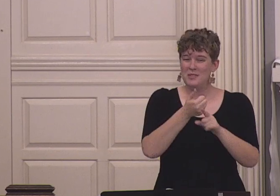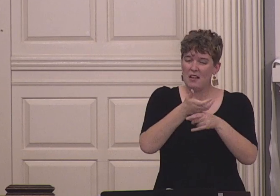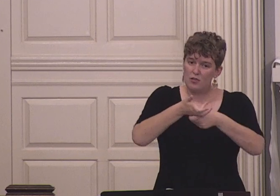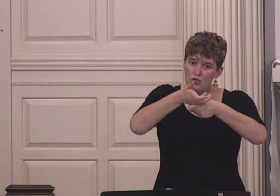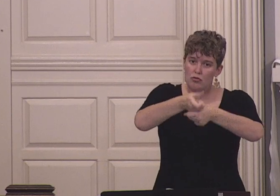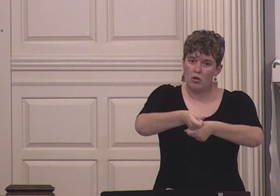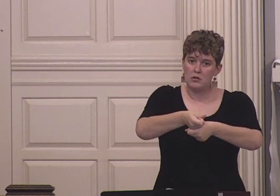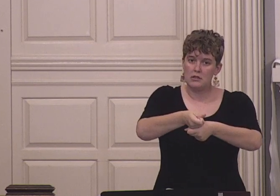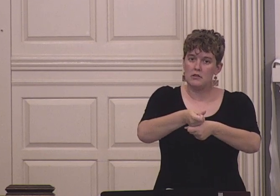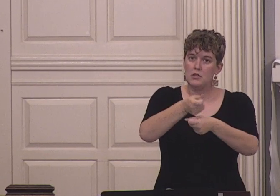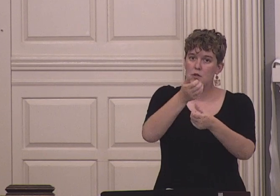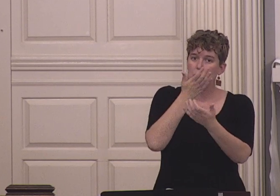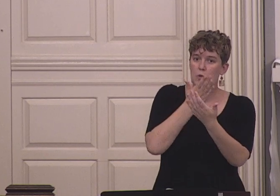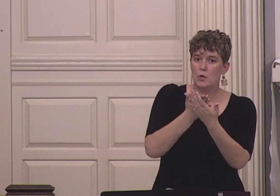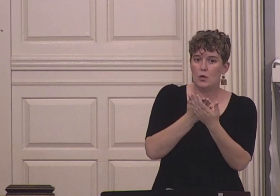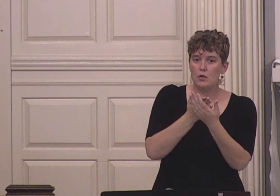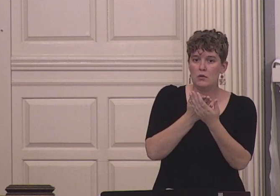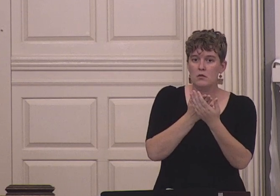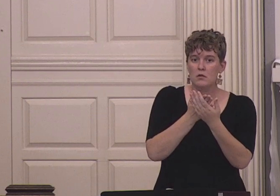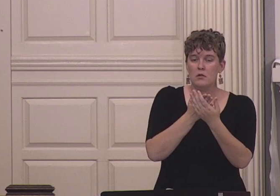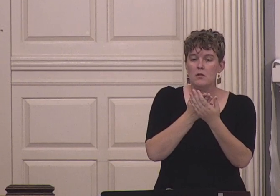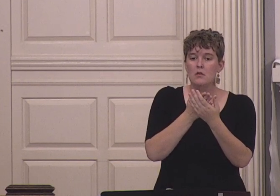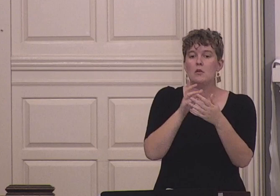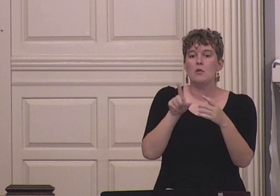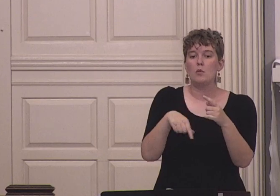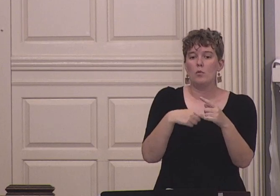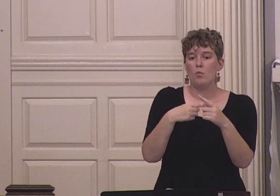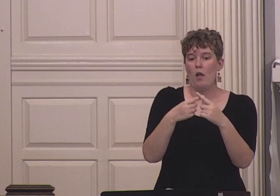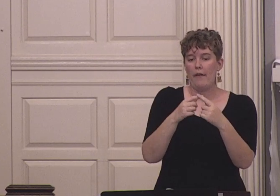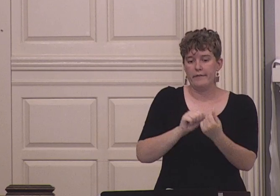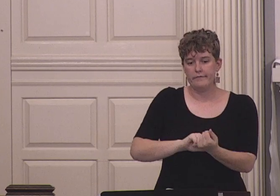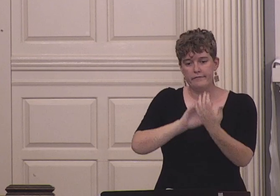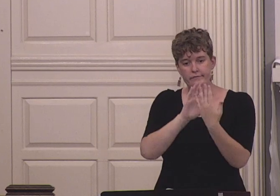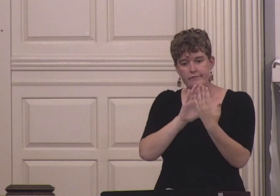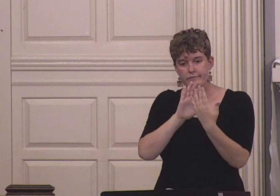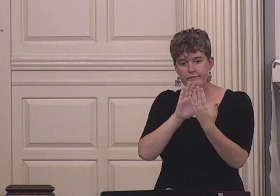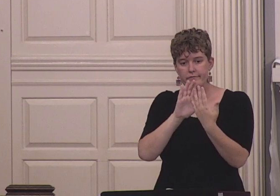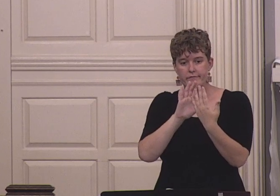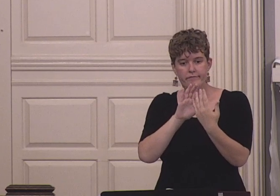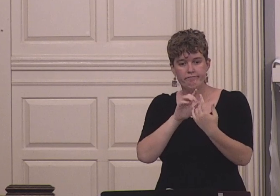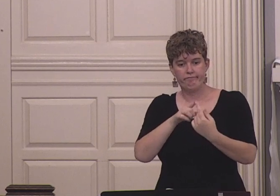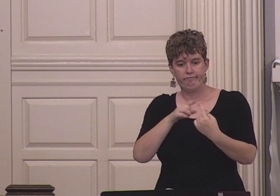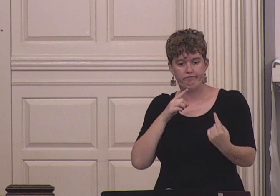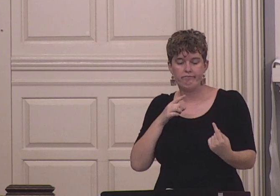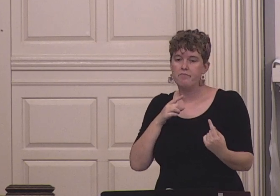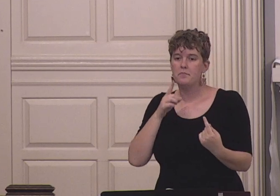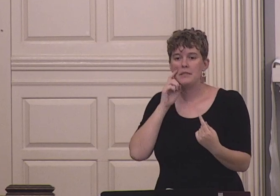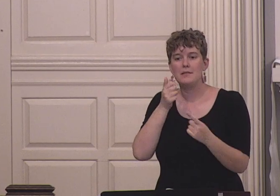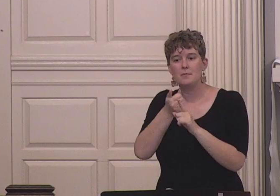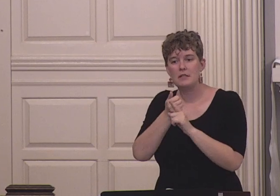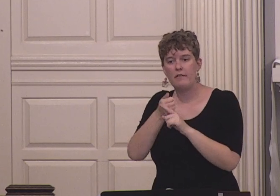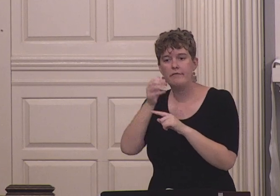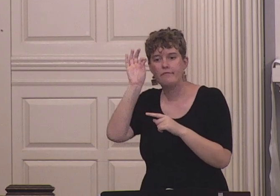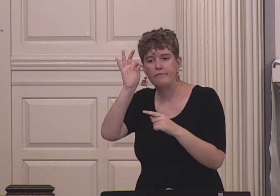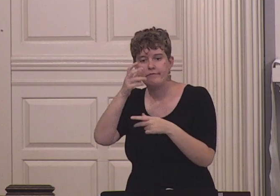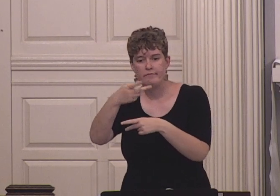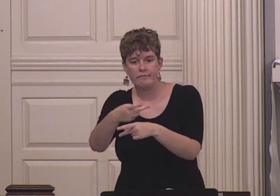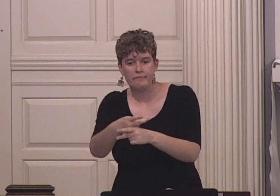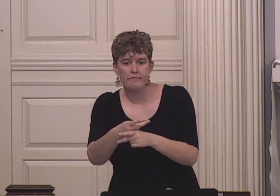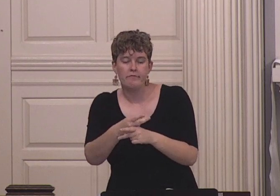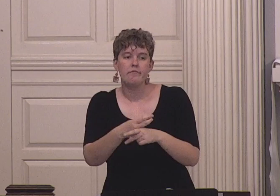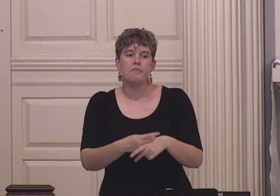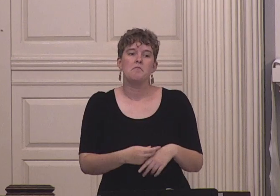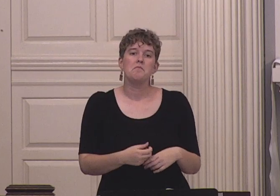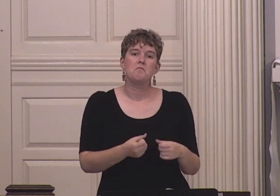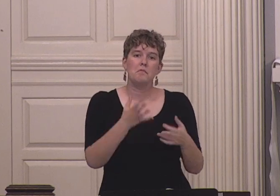he faced opposition for his prophetic ministry. He was intimidated by attacks